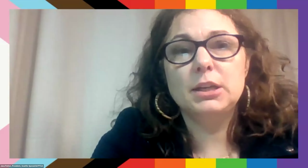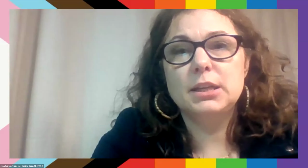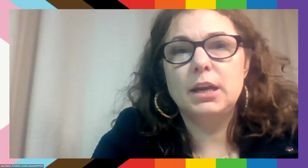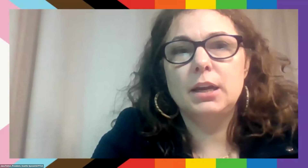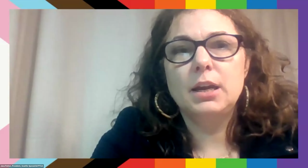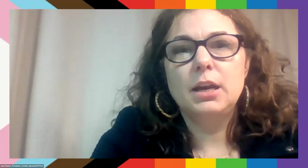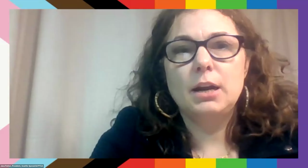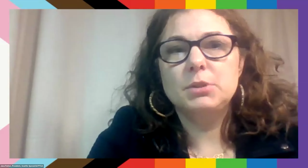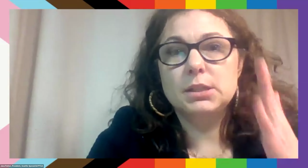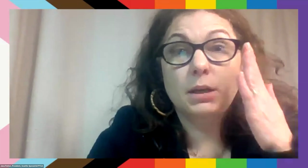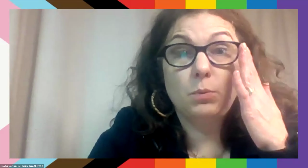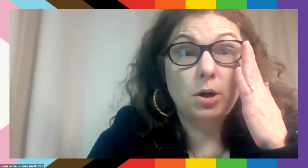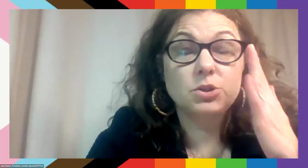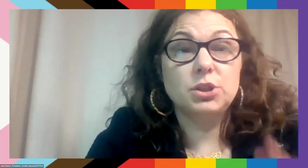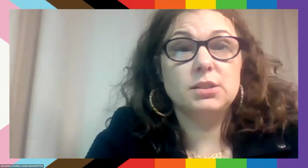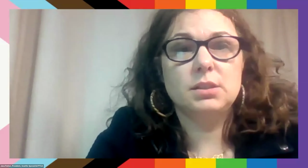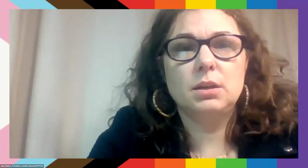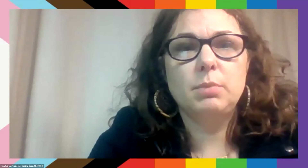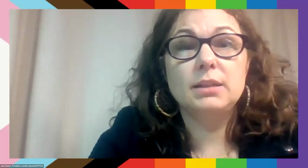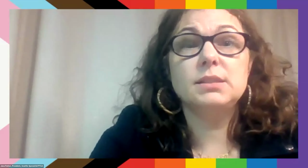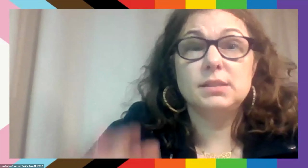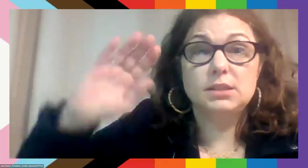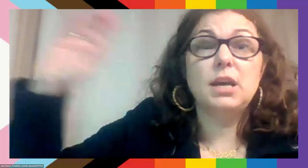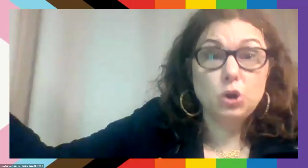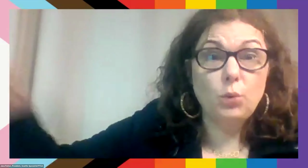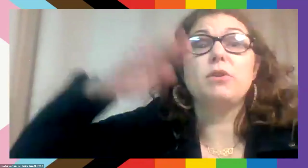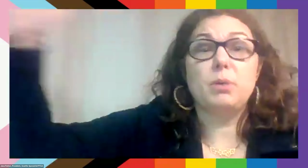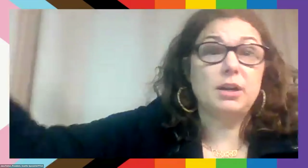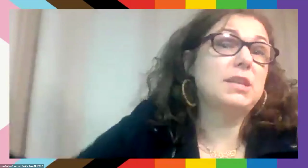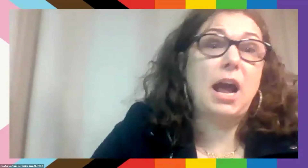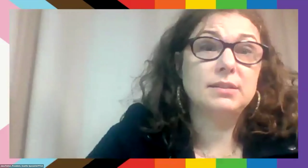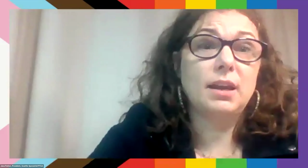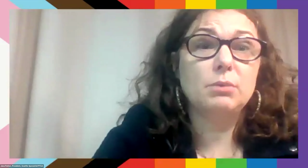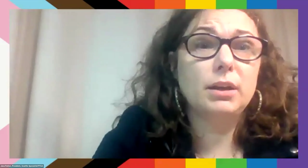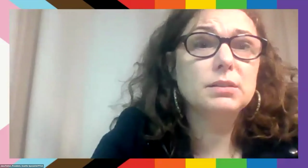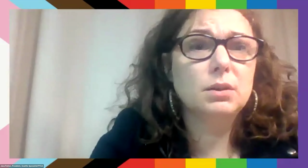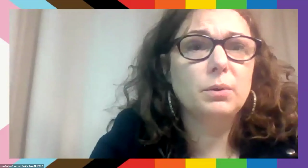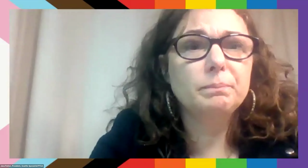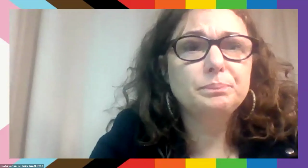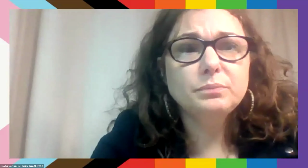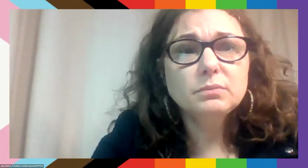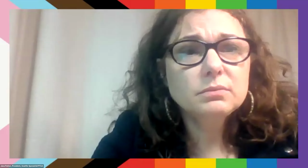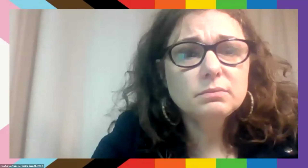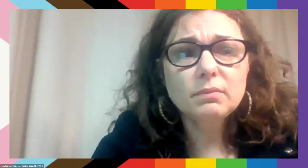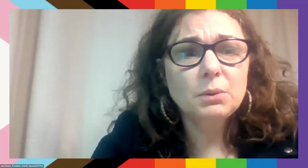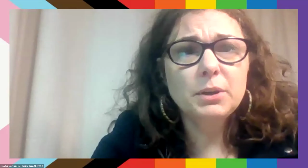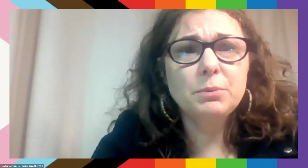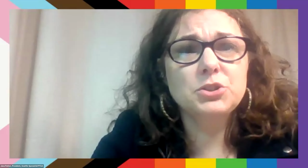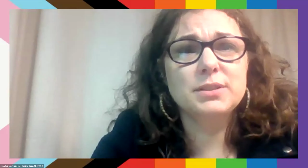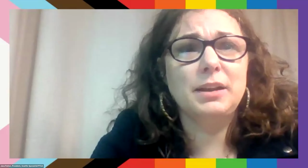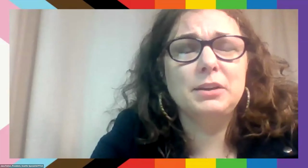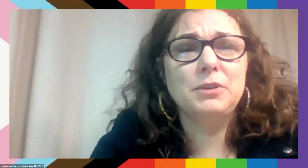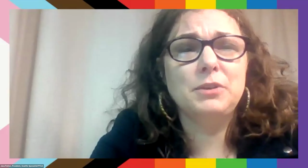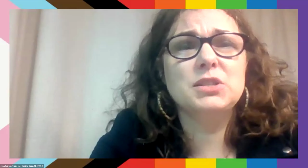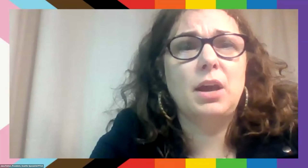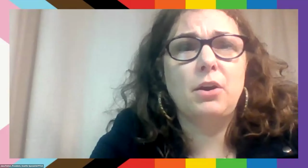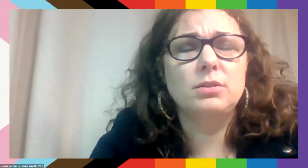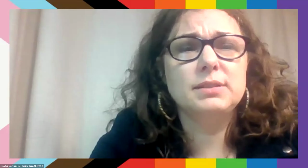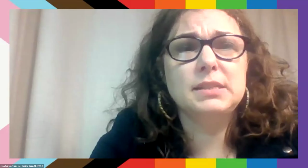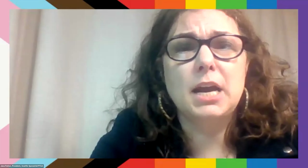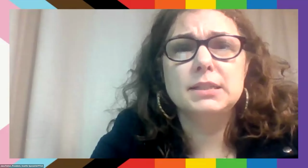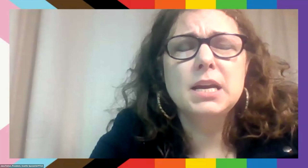an immigrant, I'm just like, where are the checks and balances? As I know everybody's asking, right? So we're just kind of